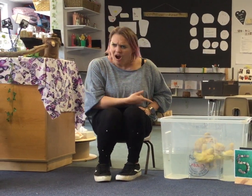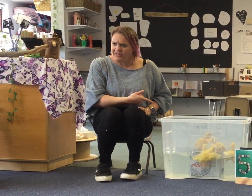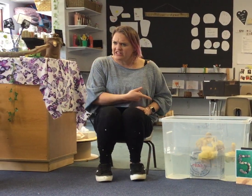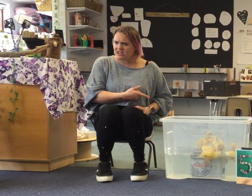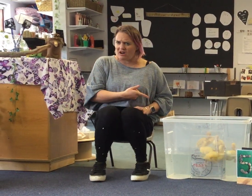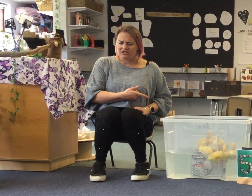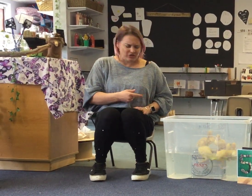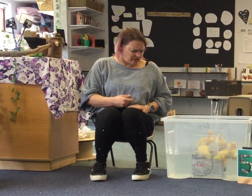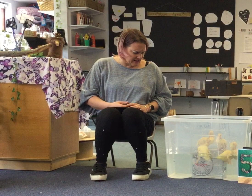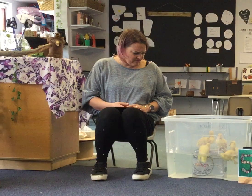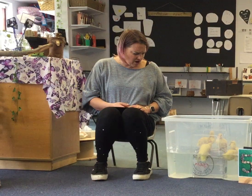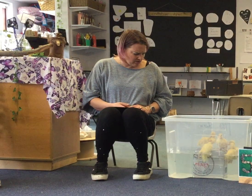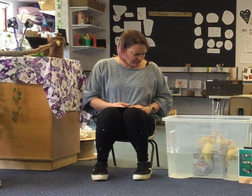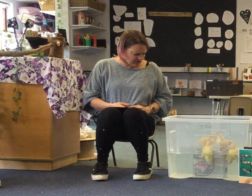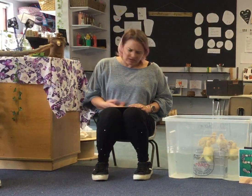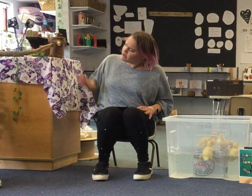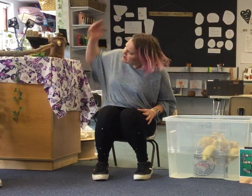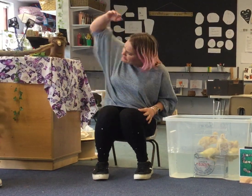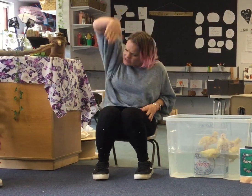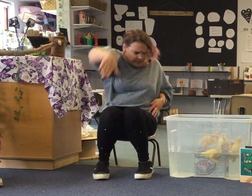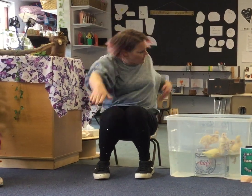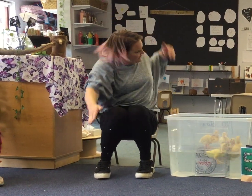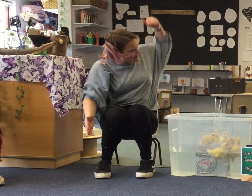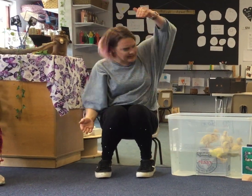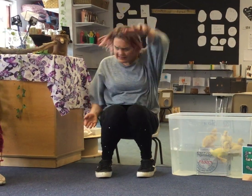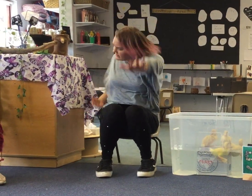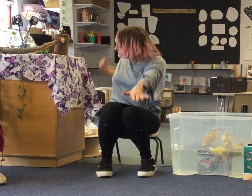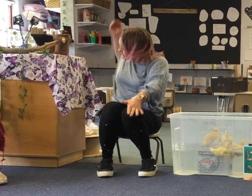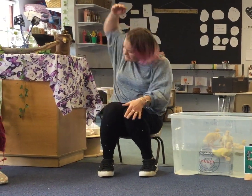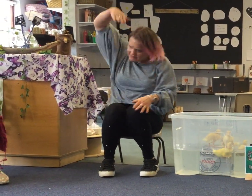Are the ducks using their arms? No. Are we going like this? No.